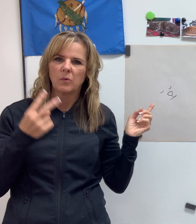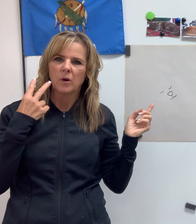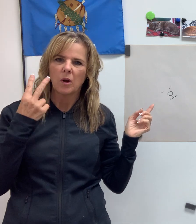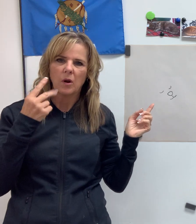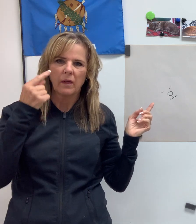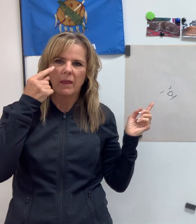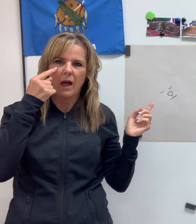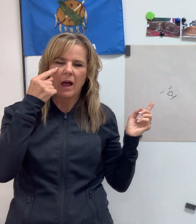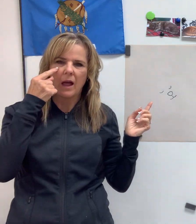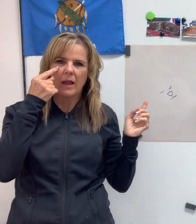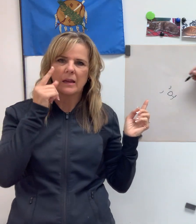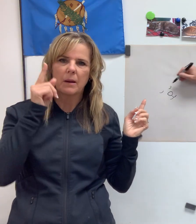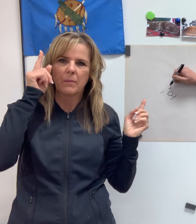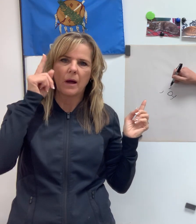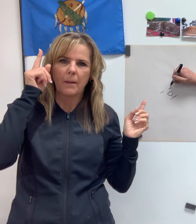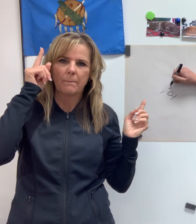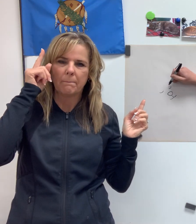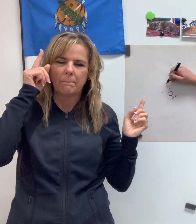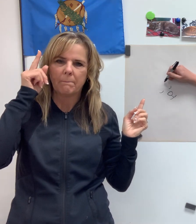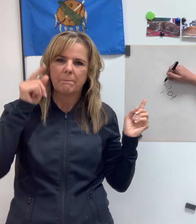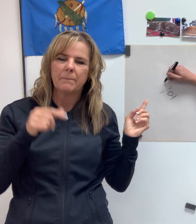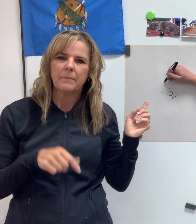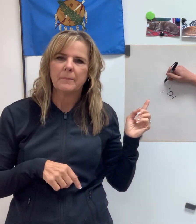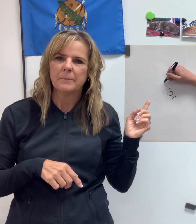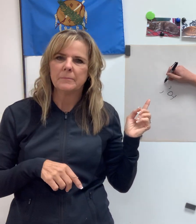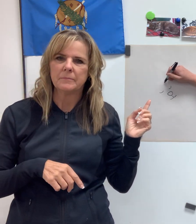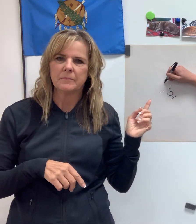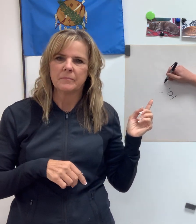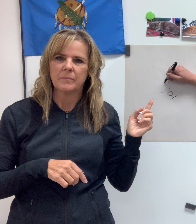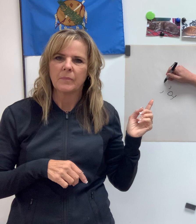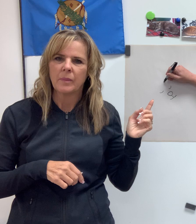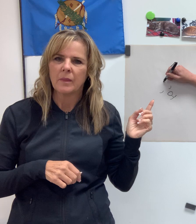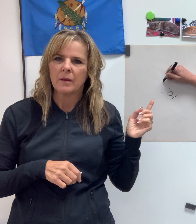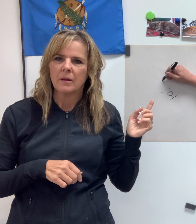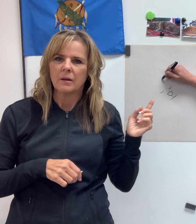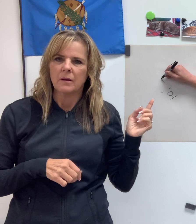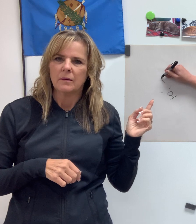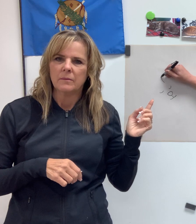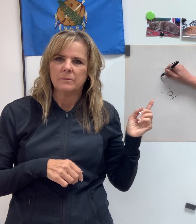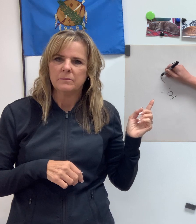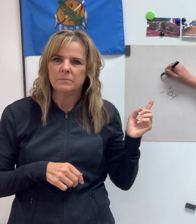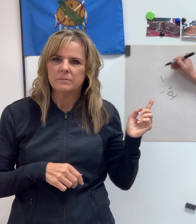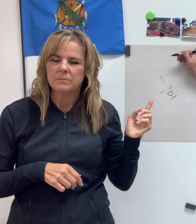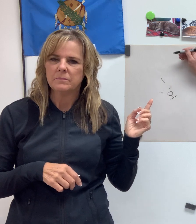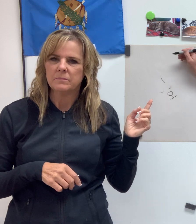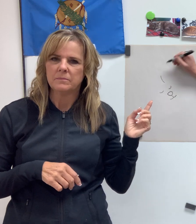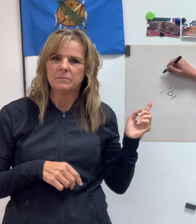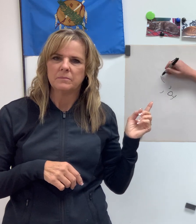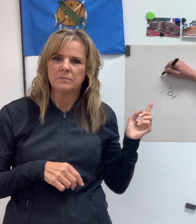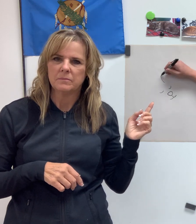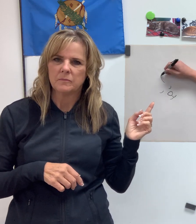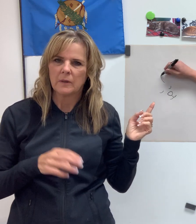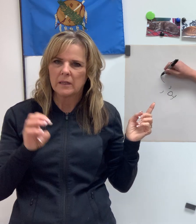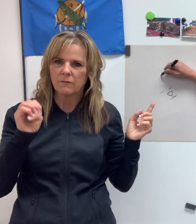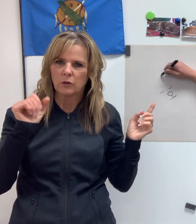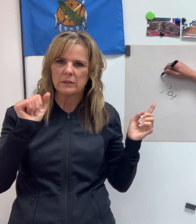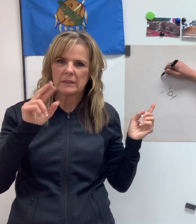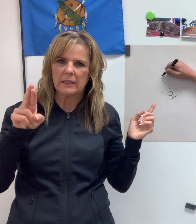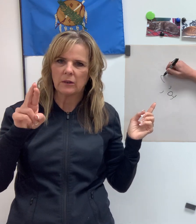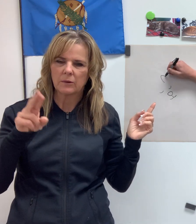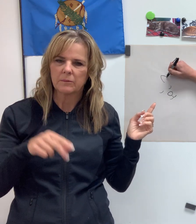eye, and I'm going to come up a ways. Look at the eye and come up, and I'm going to make a curve line for his ear. Curve line